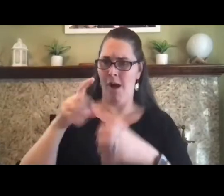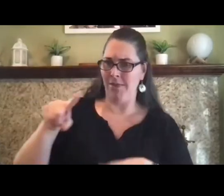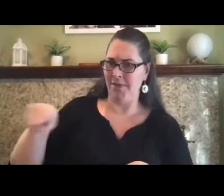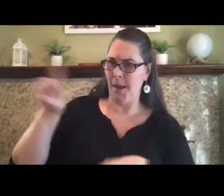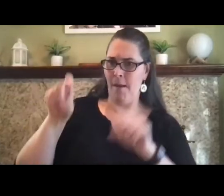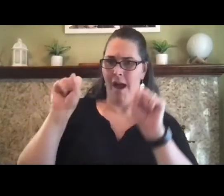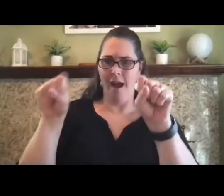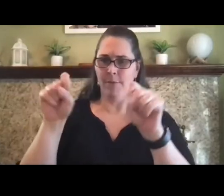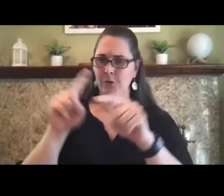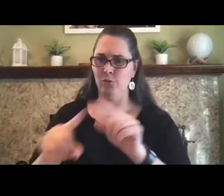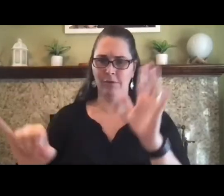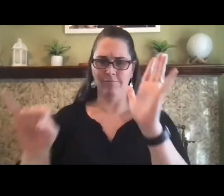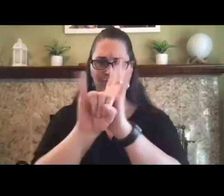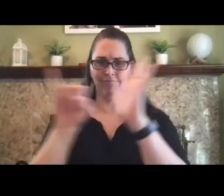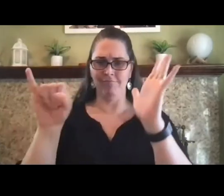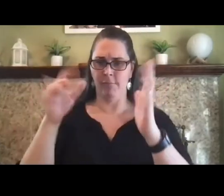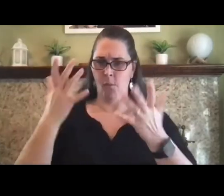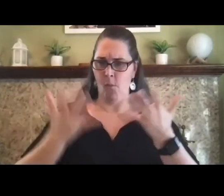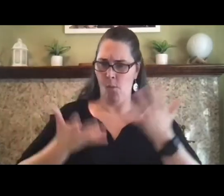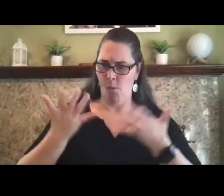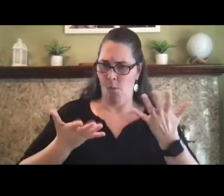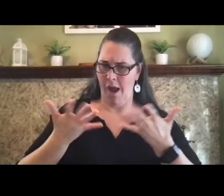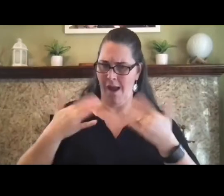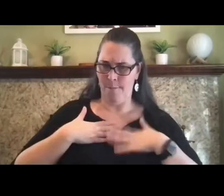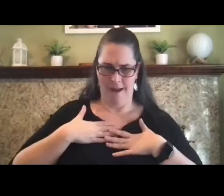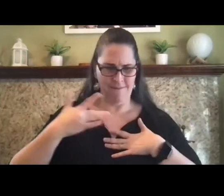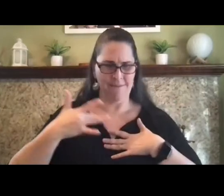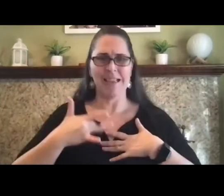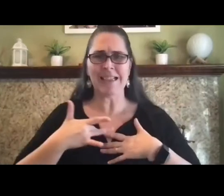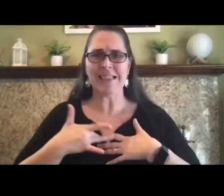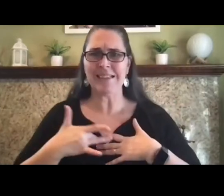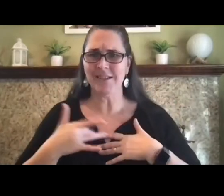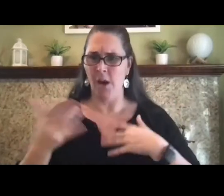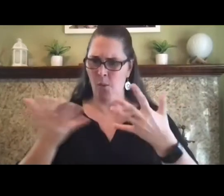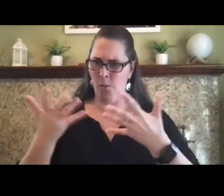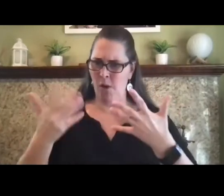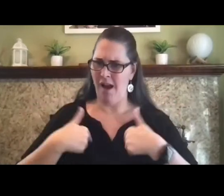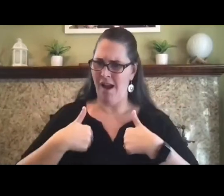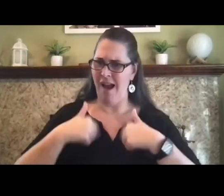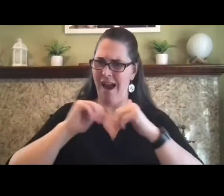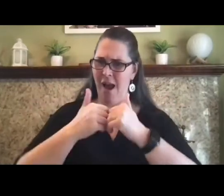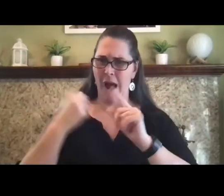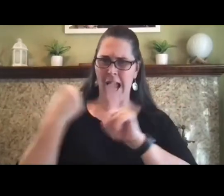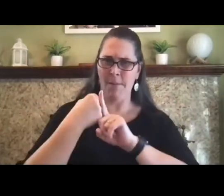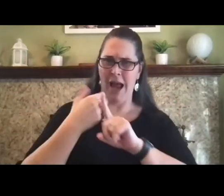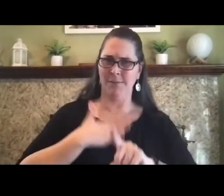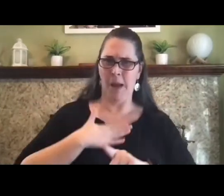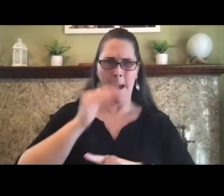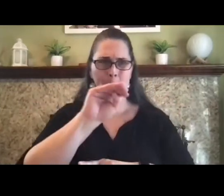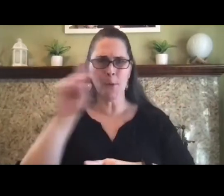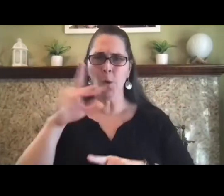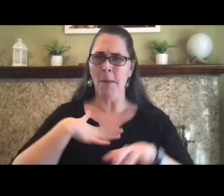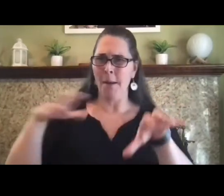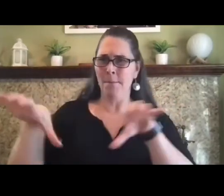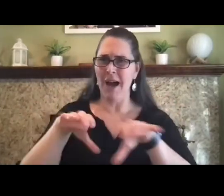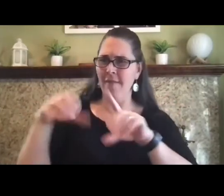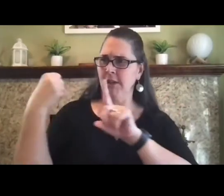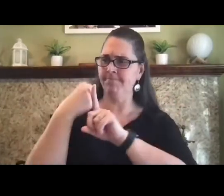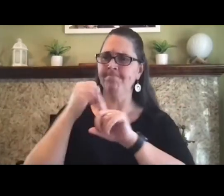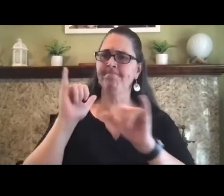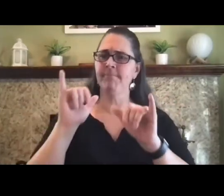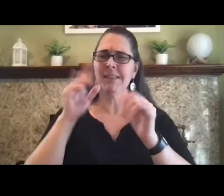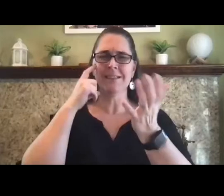learn how to identify what they're feeling, when feelings are impacting moods or behaviors, and what the connection is between their moods